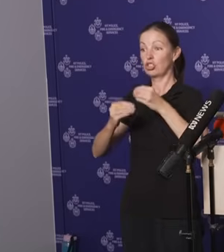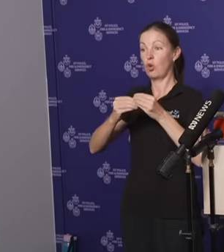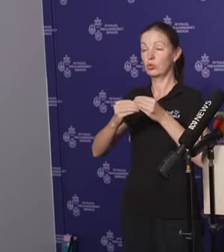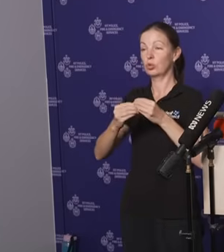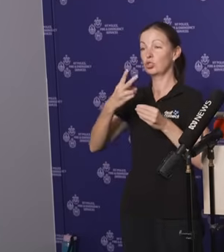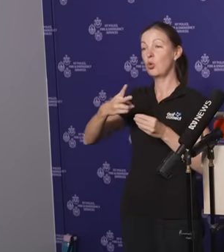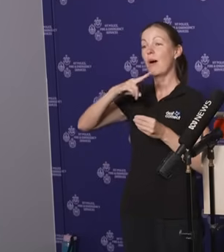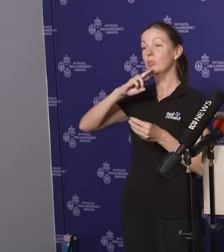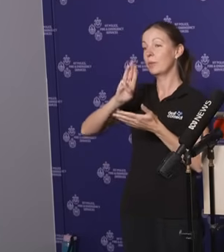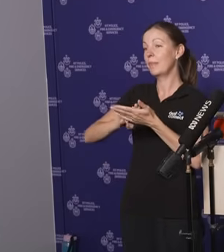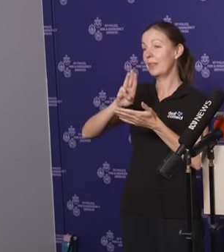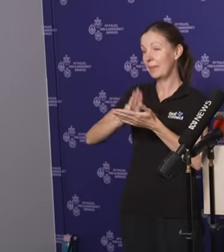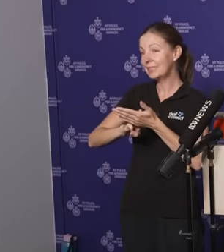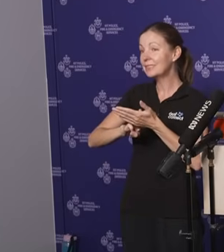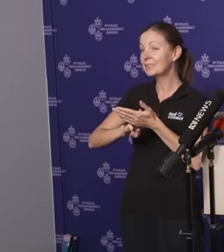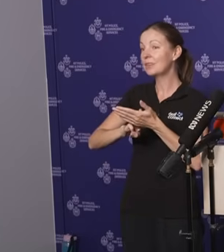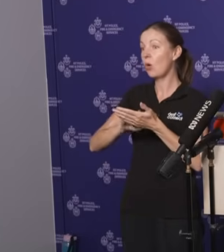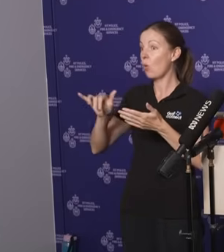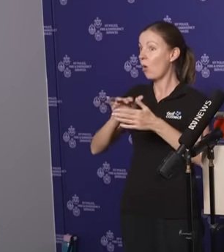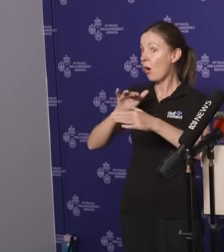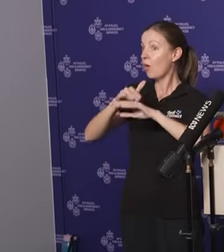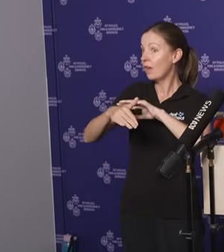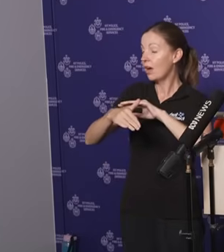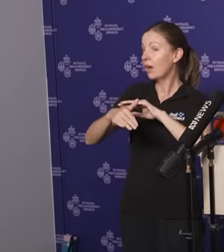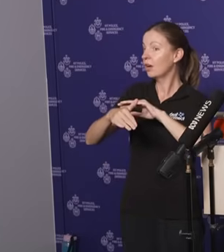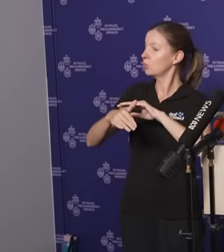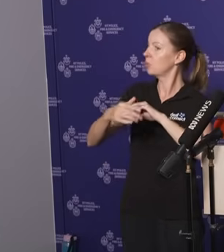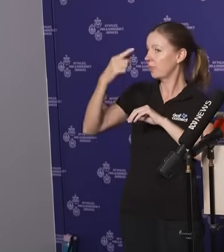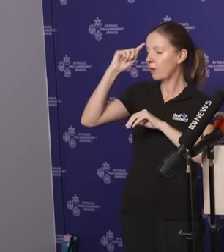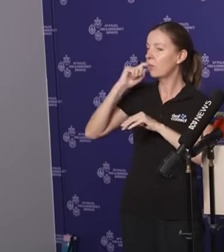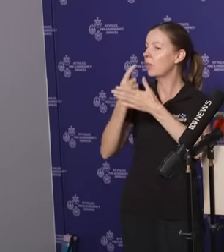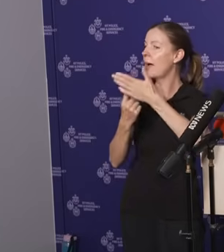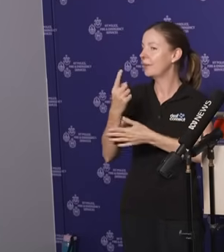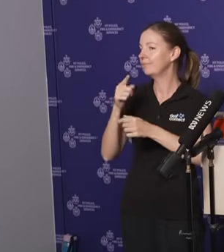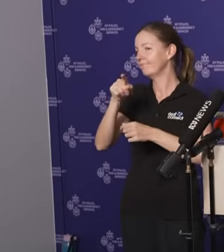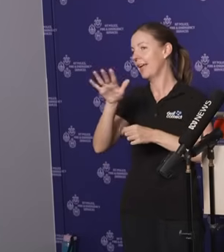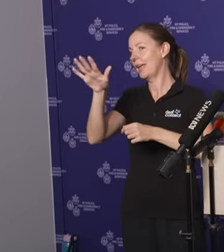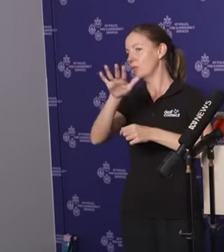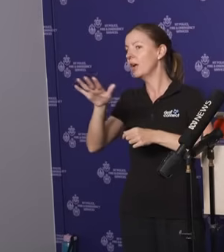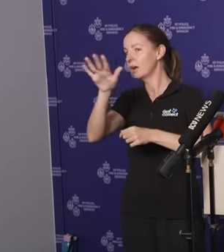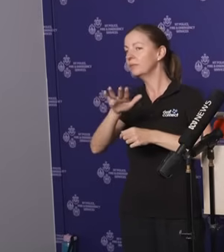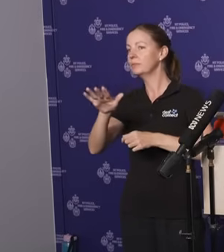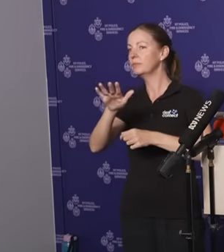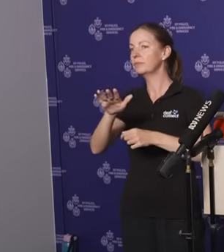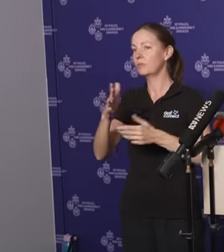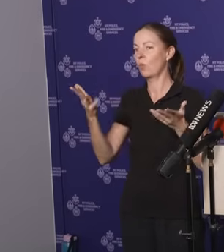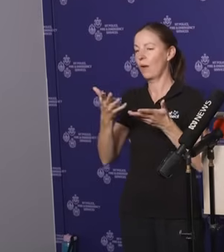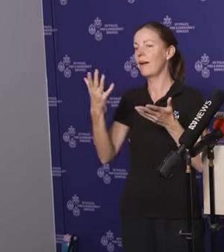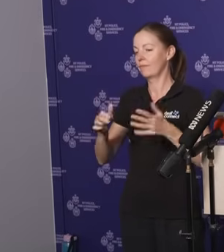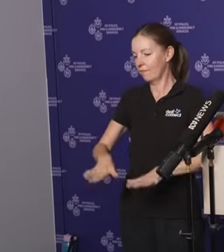are expected in this flood watch area. Adra pagata amda